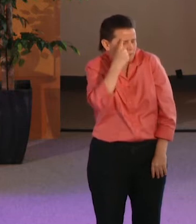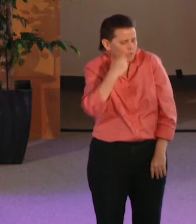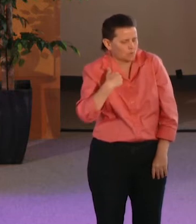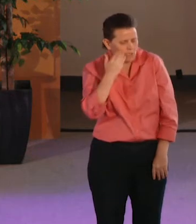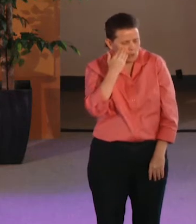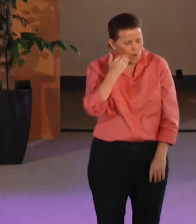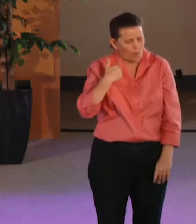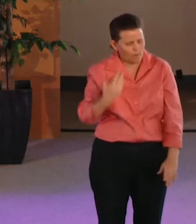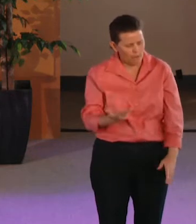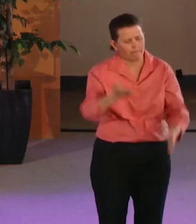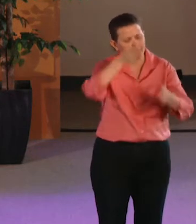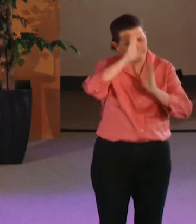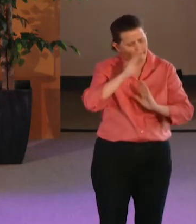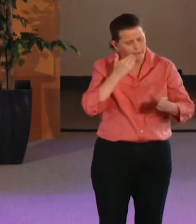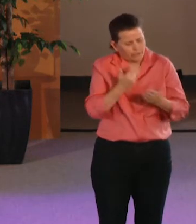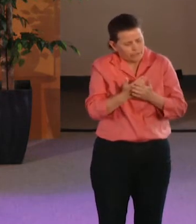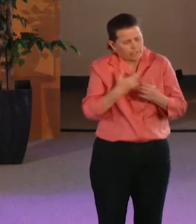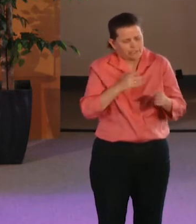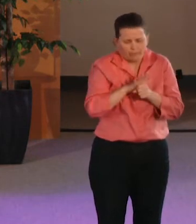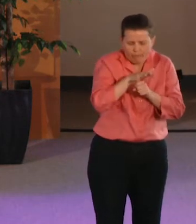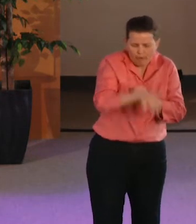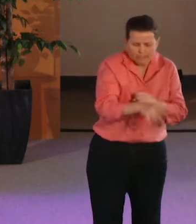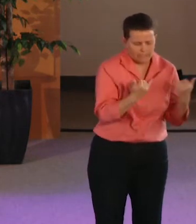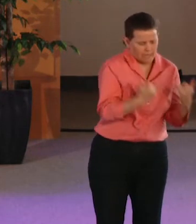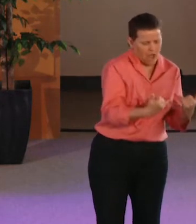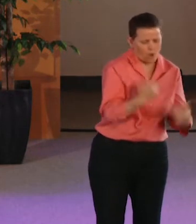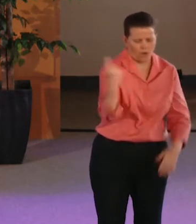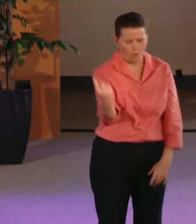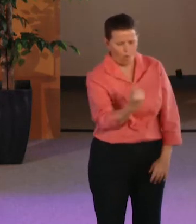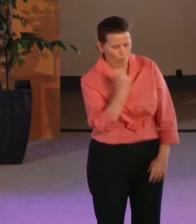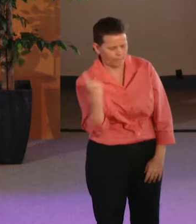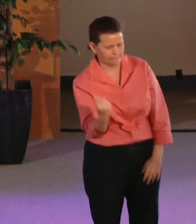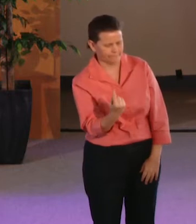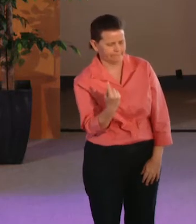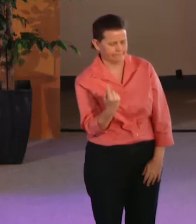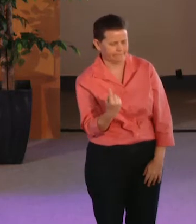the good of God now and in every moment.